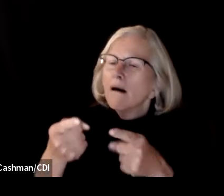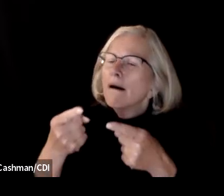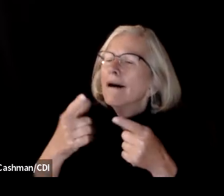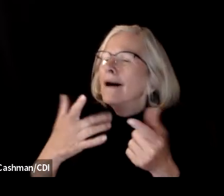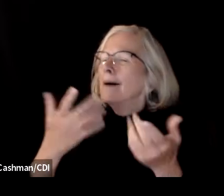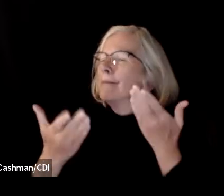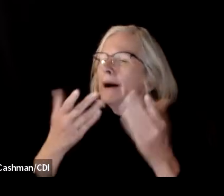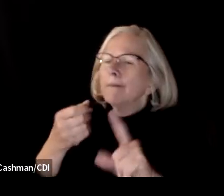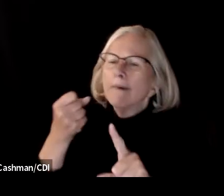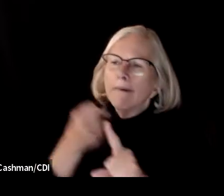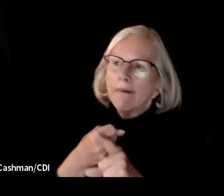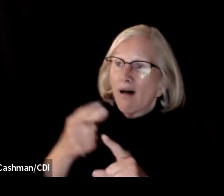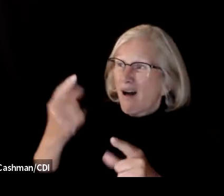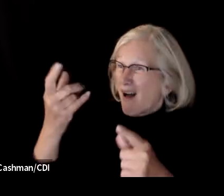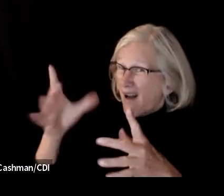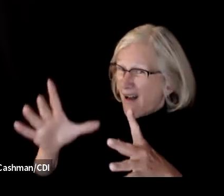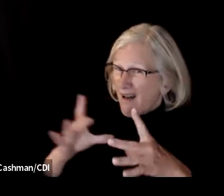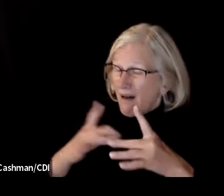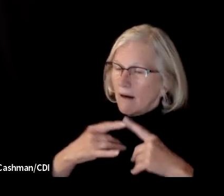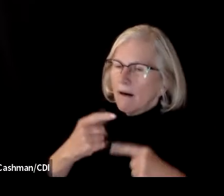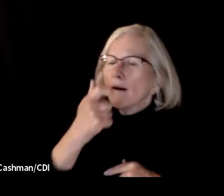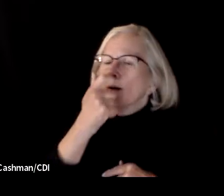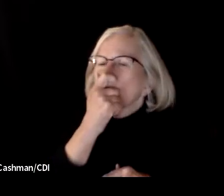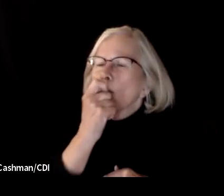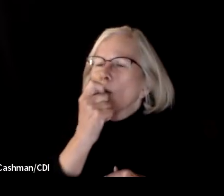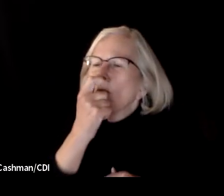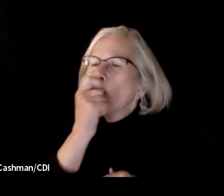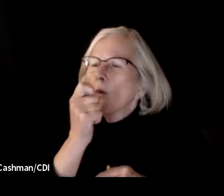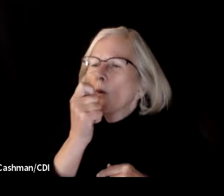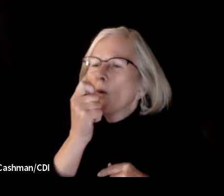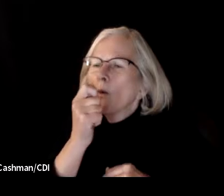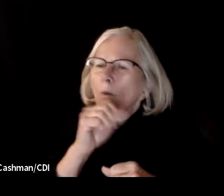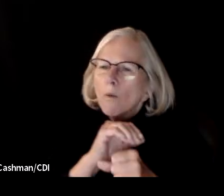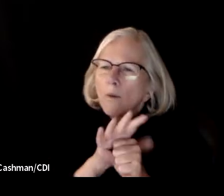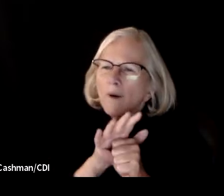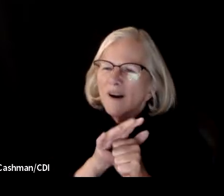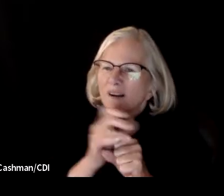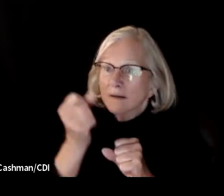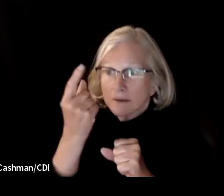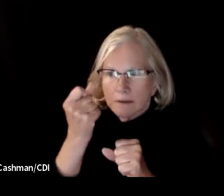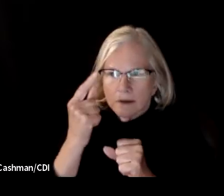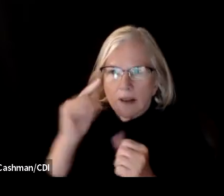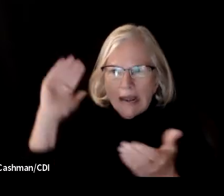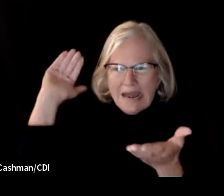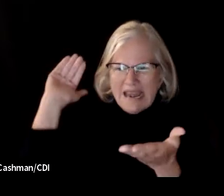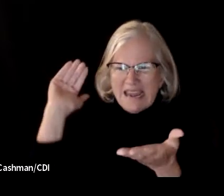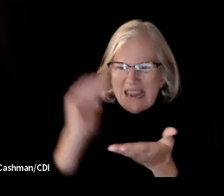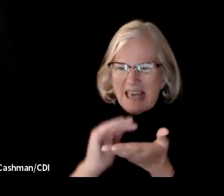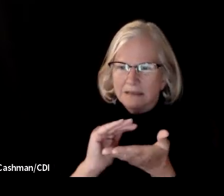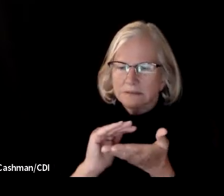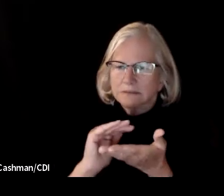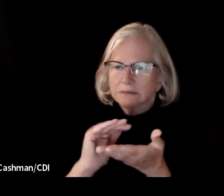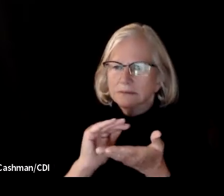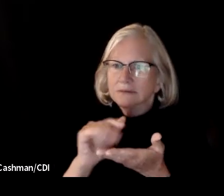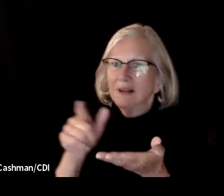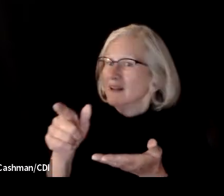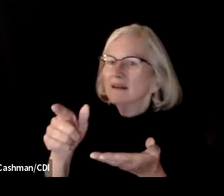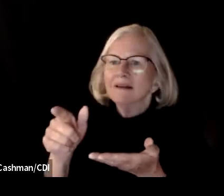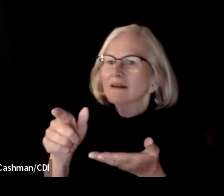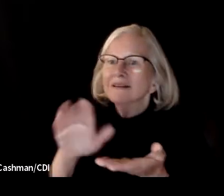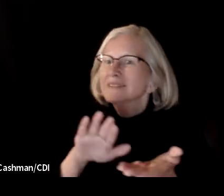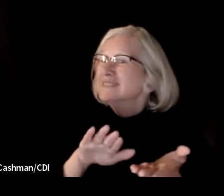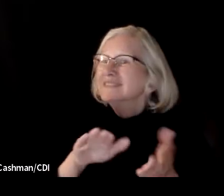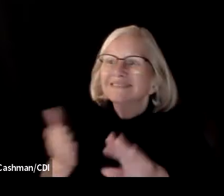of hospitalization or death is 25 times lower than if you are not vaccinated. Pretty good